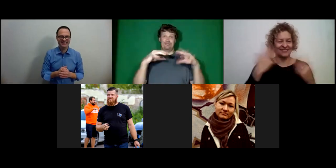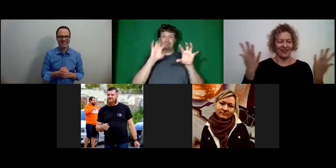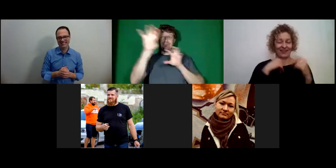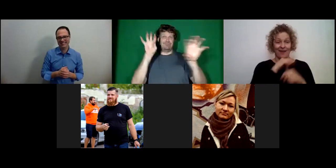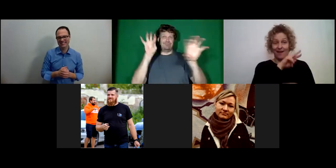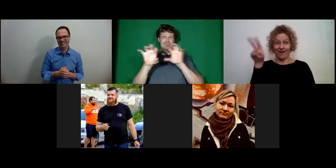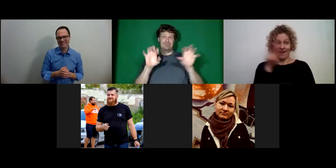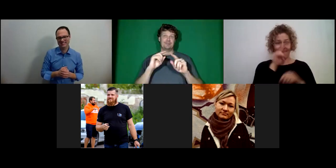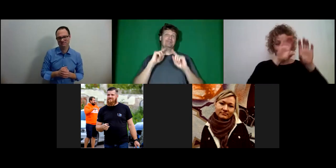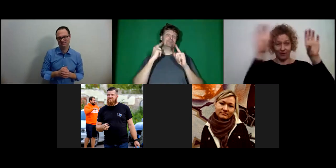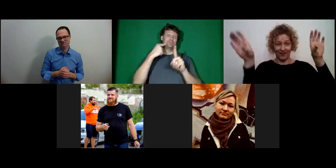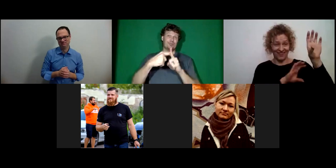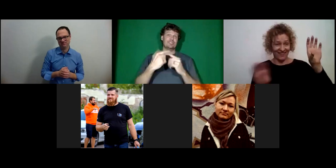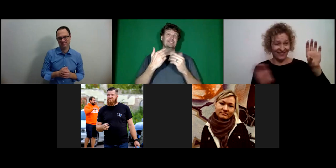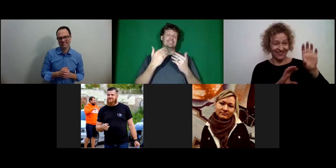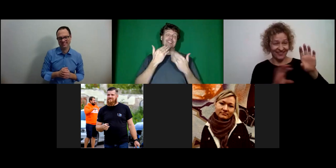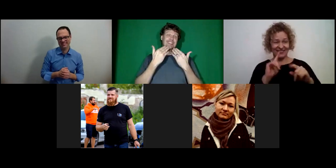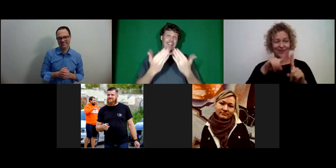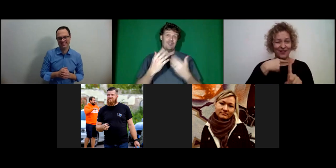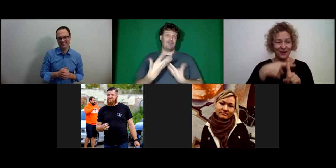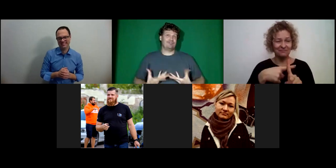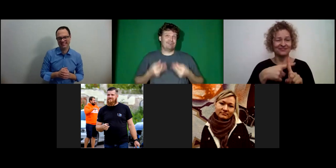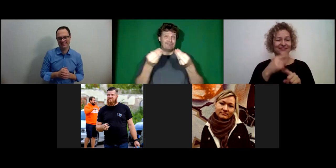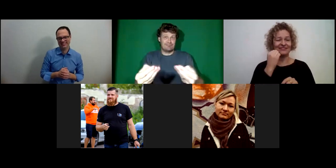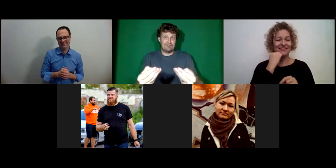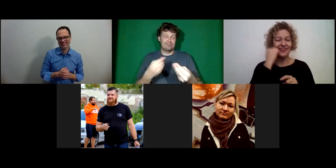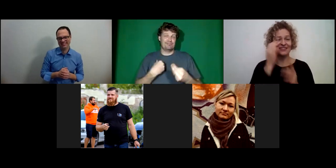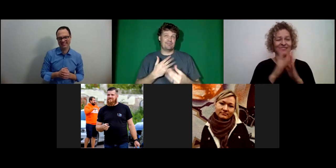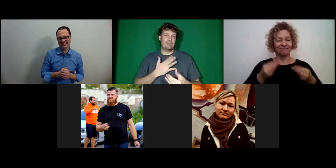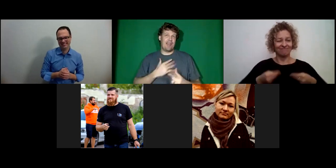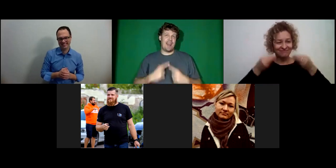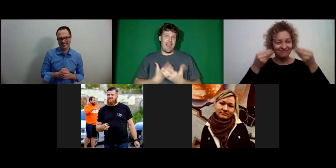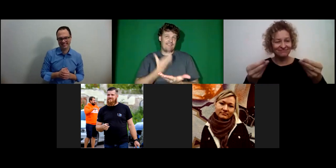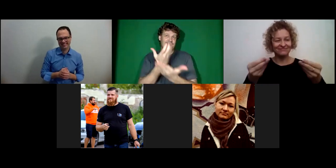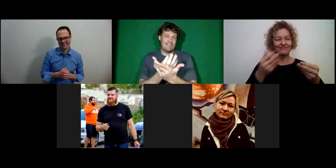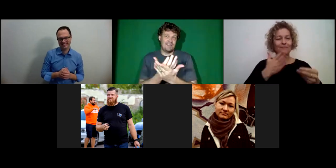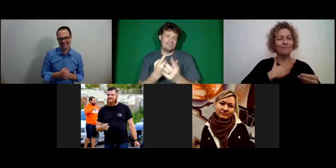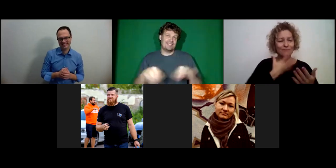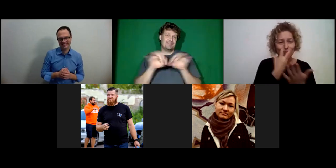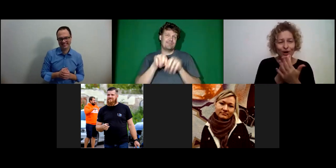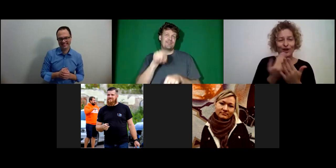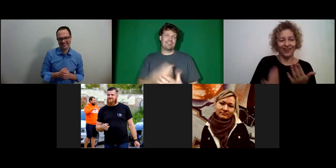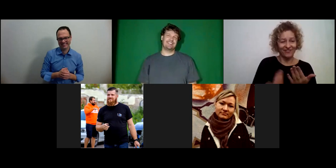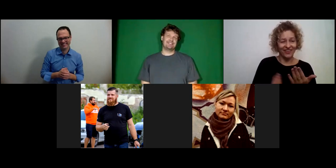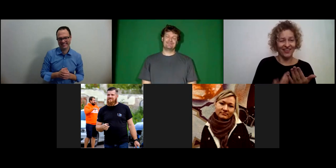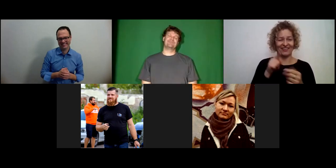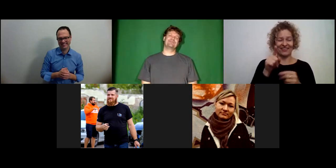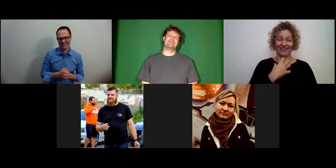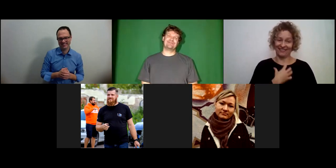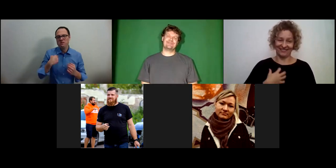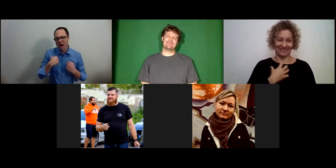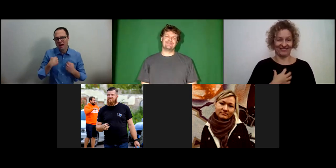Thank you, and thanks to all the interpreters. This is so amazing to see this all. Thank you for interpreting my